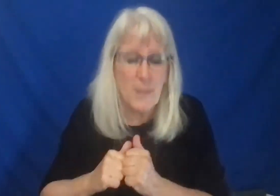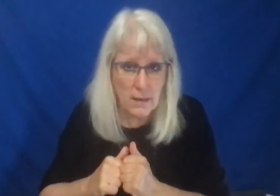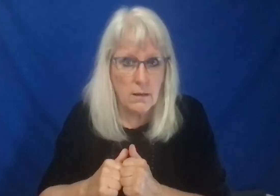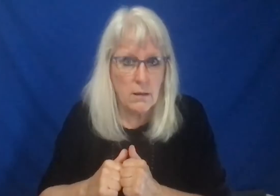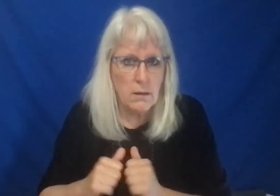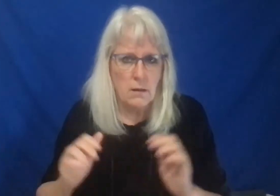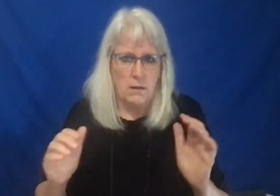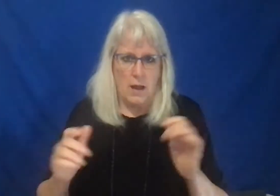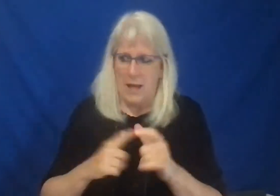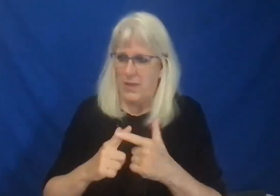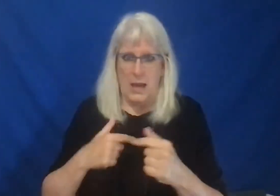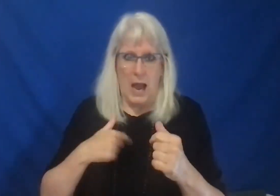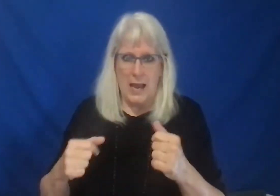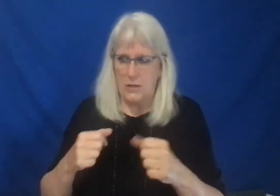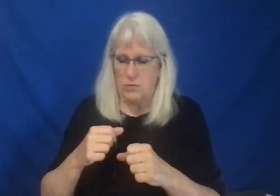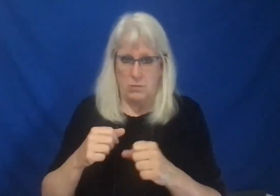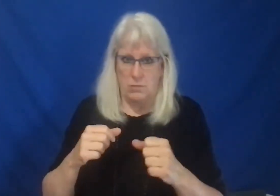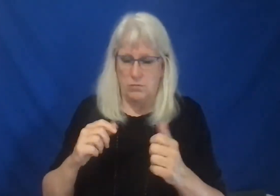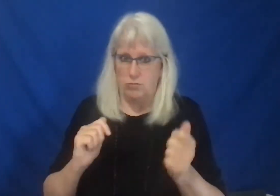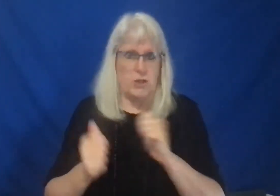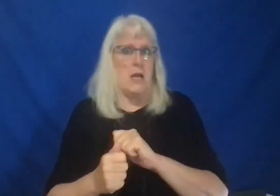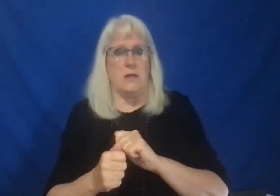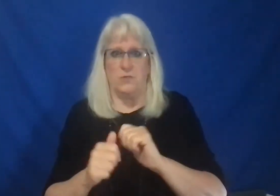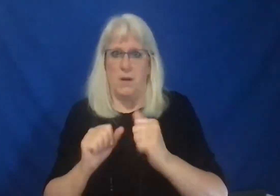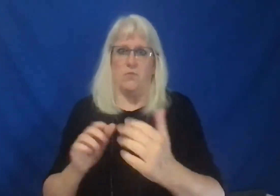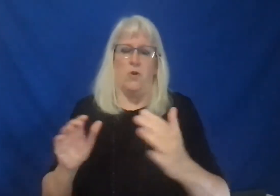to make this transition to having a